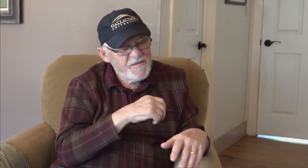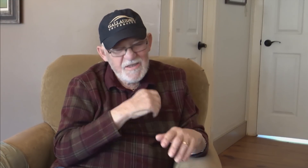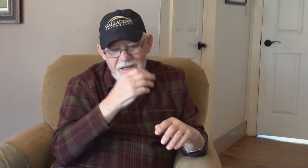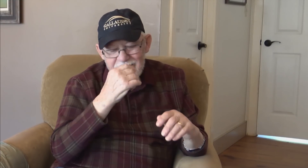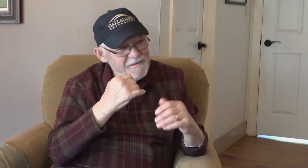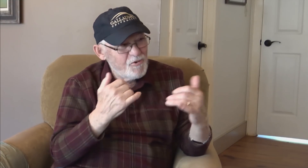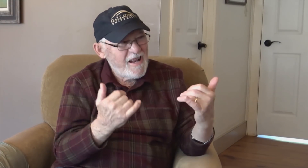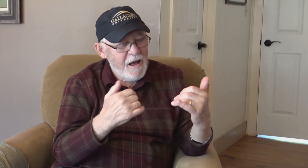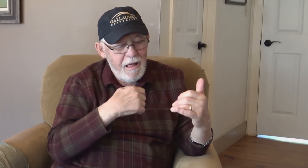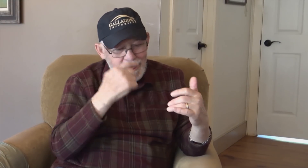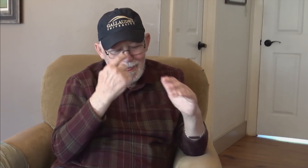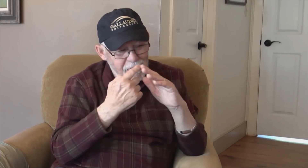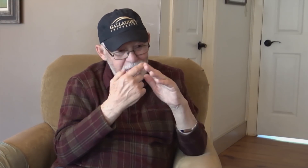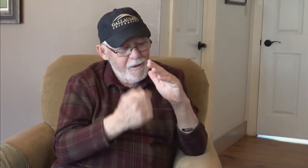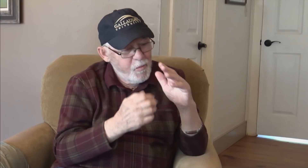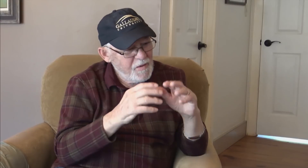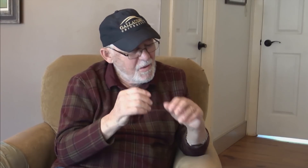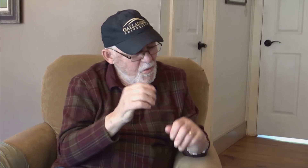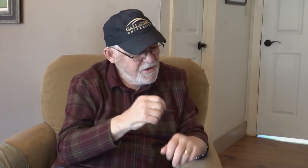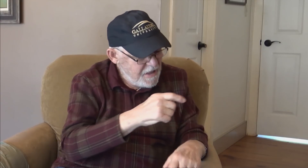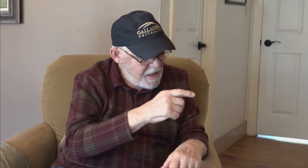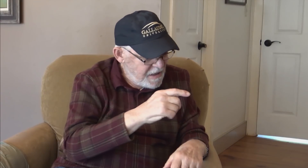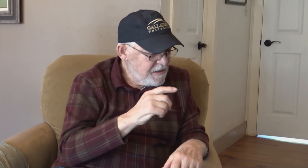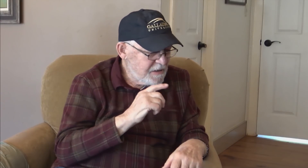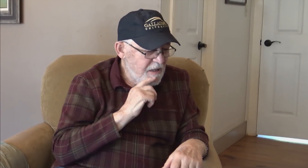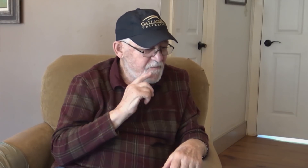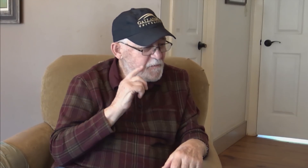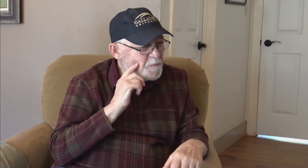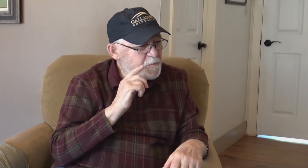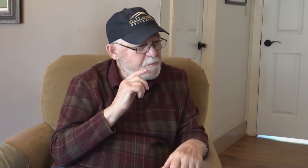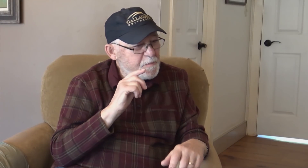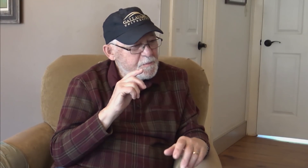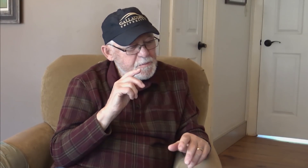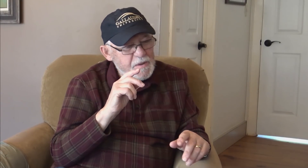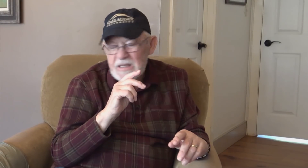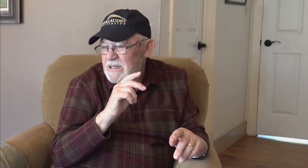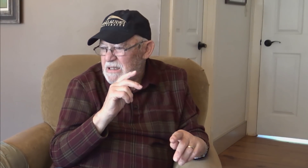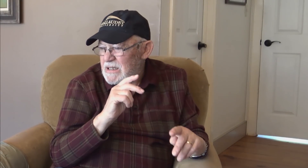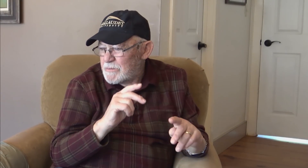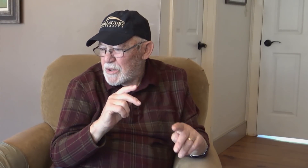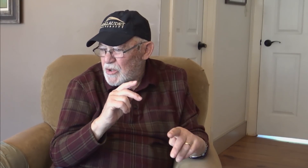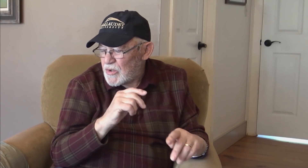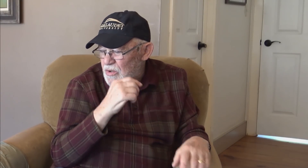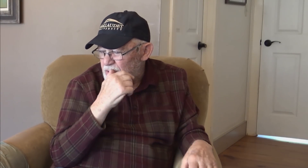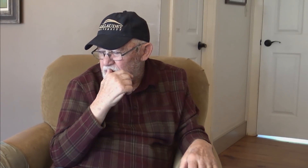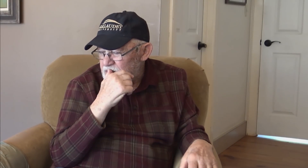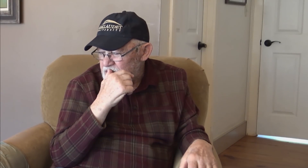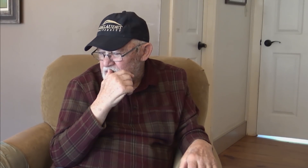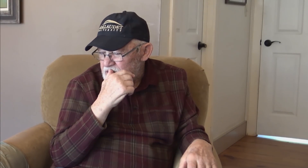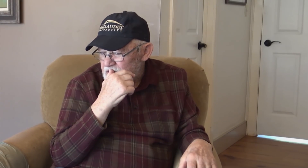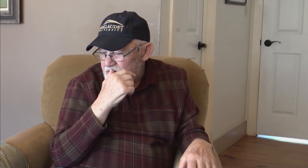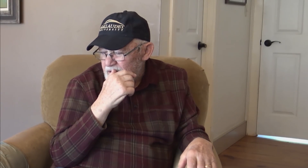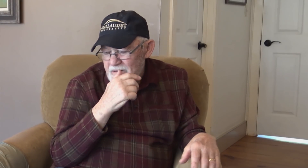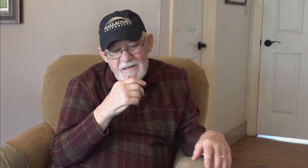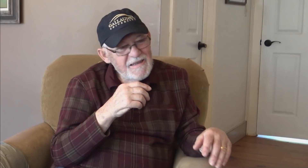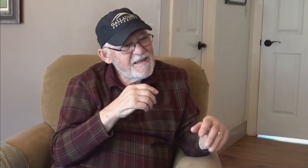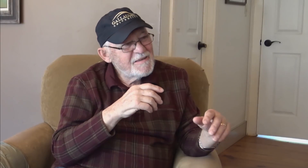when he was interviewed by reporters, and the quote escapes me right now. Deaf people.